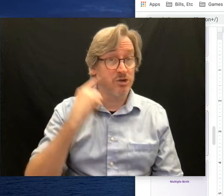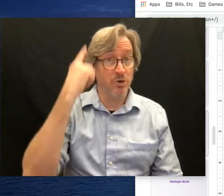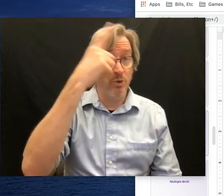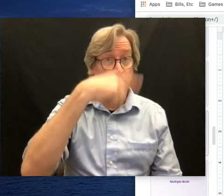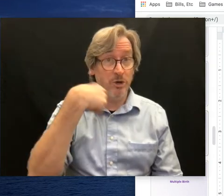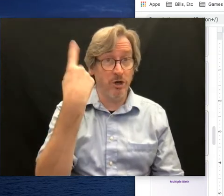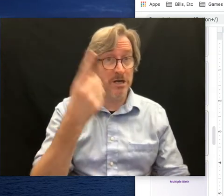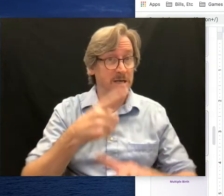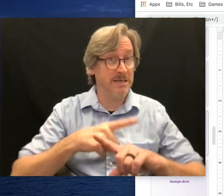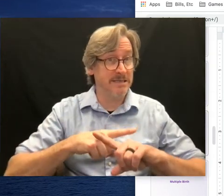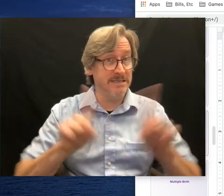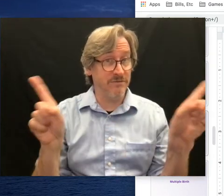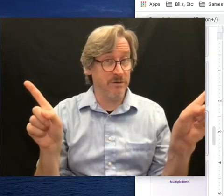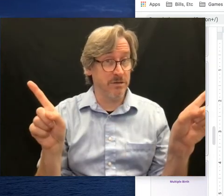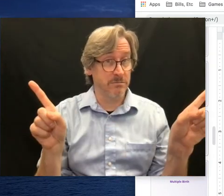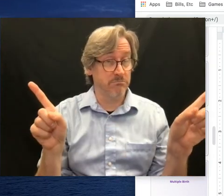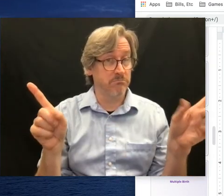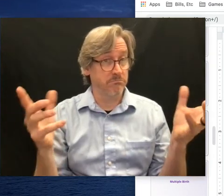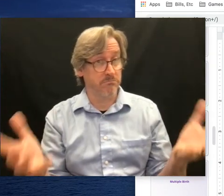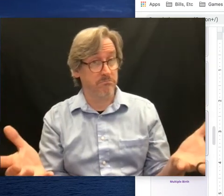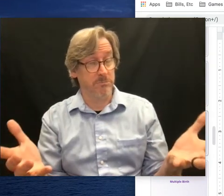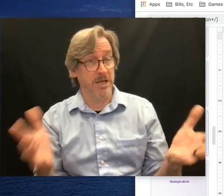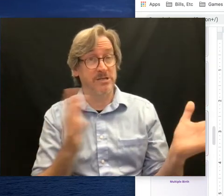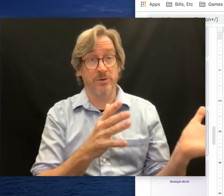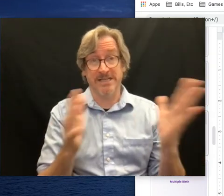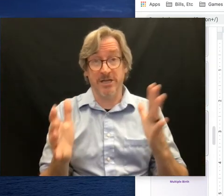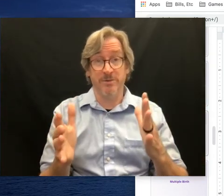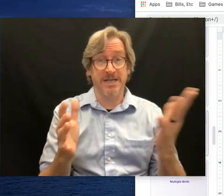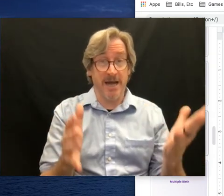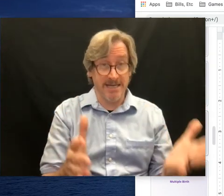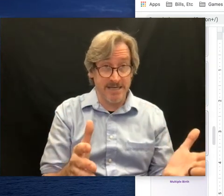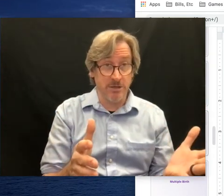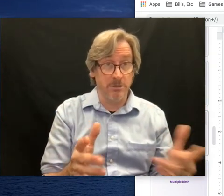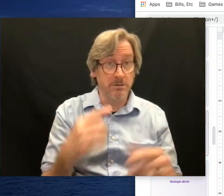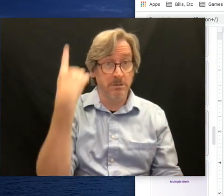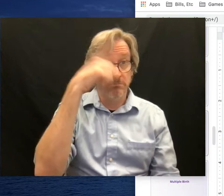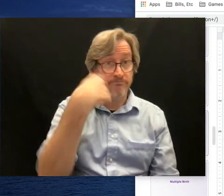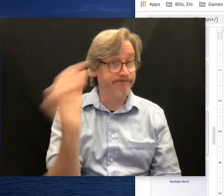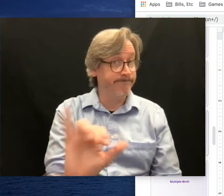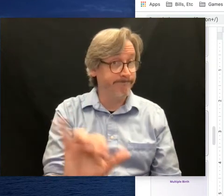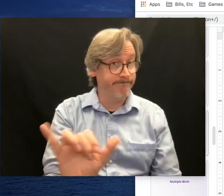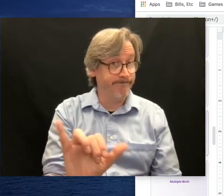twins who look different. Okay, so that's how you would say identical